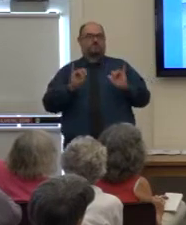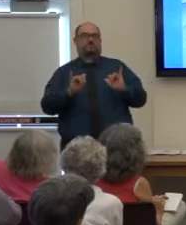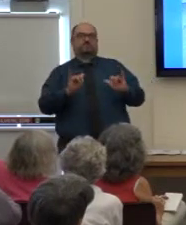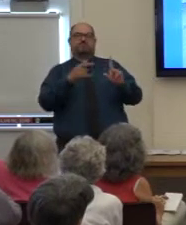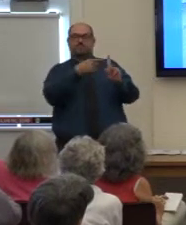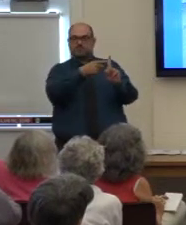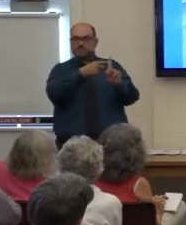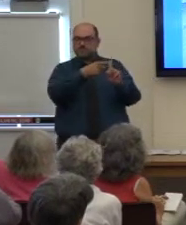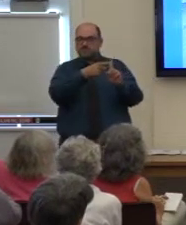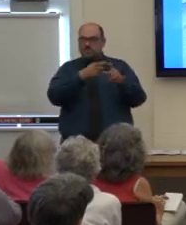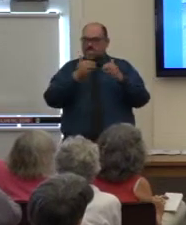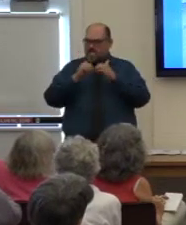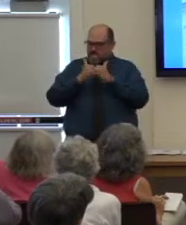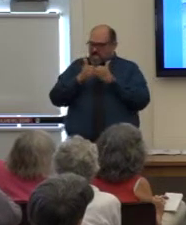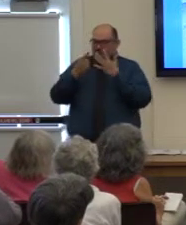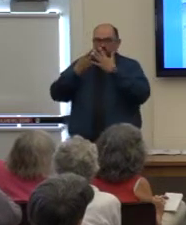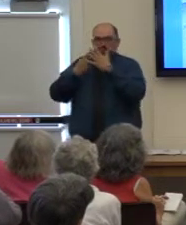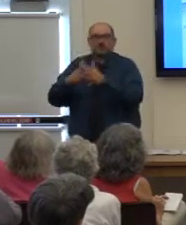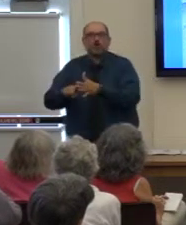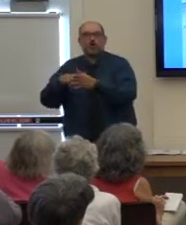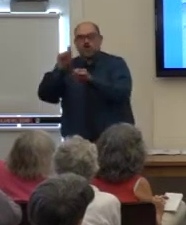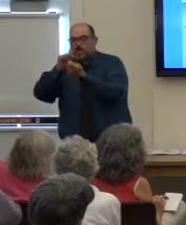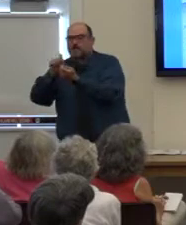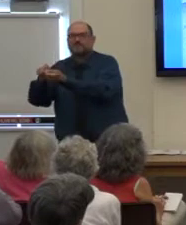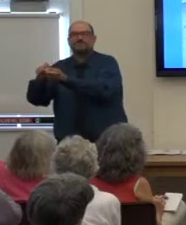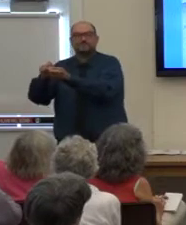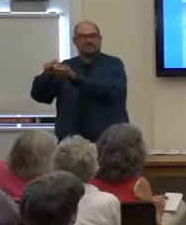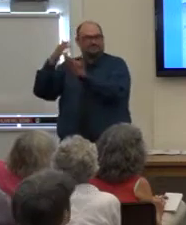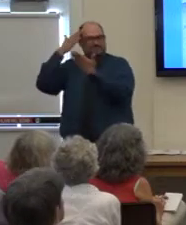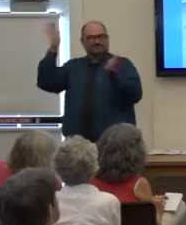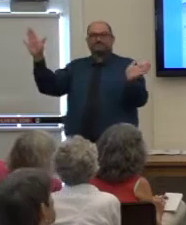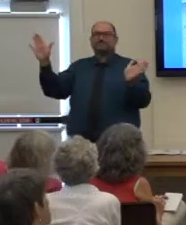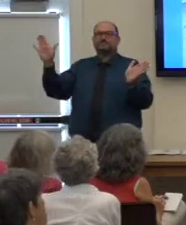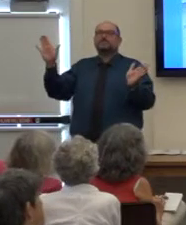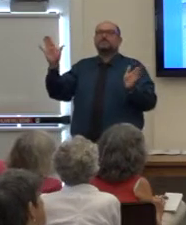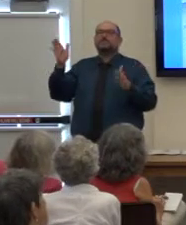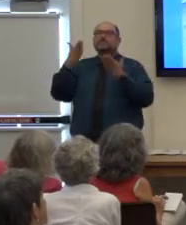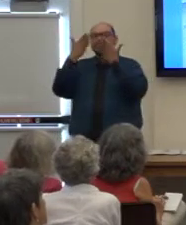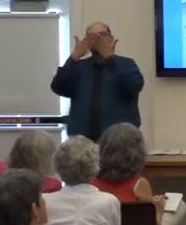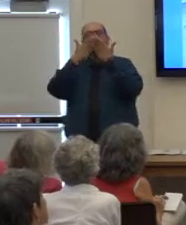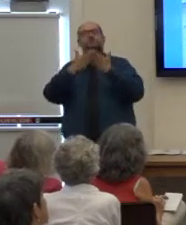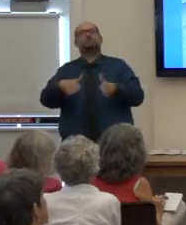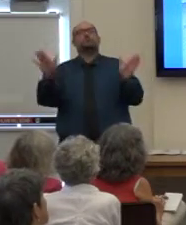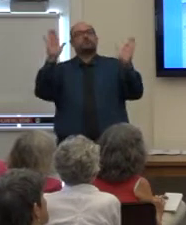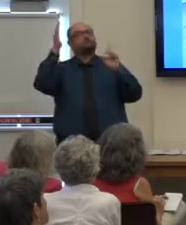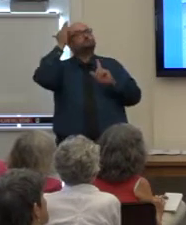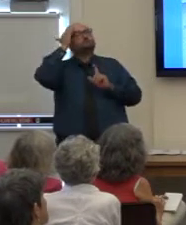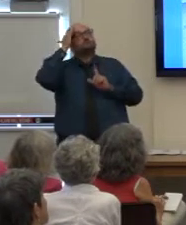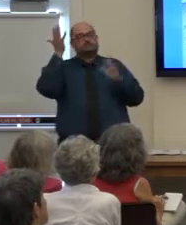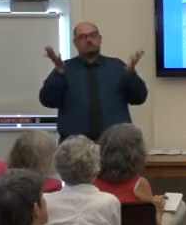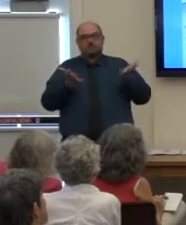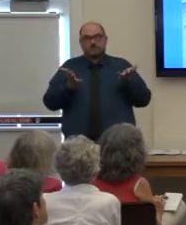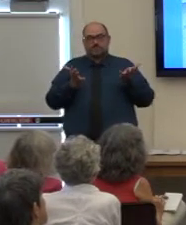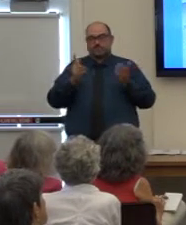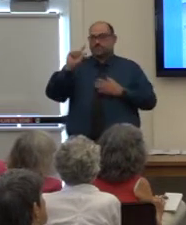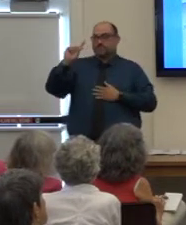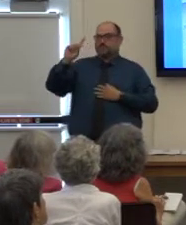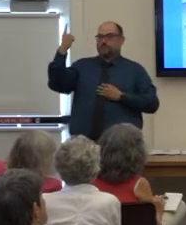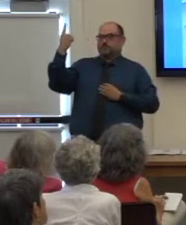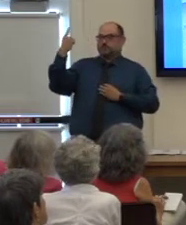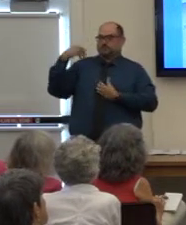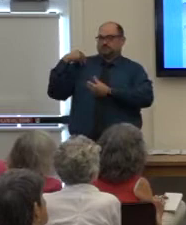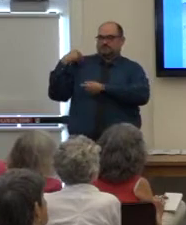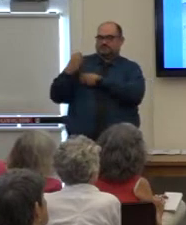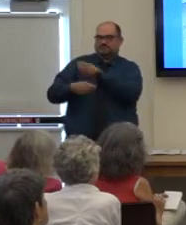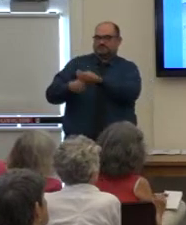island. It's widely known that the first known hereditary deaf citizen of Martha's Vineyard was